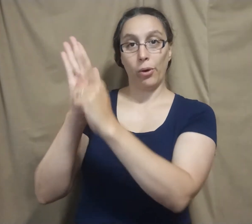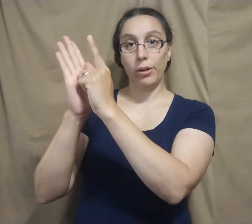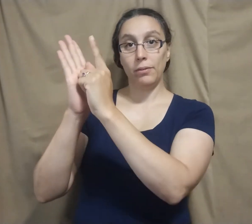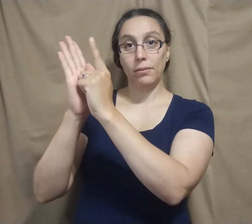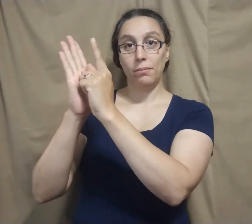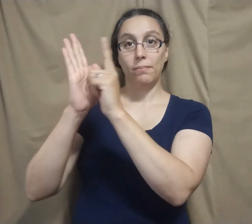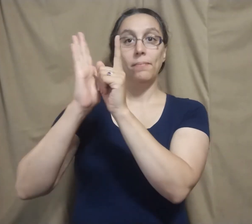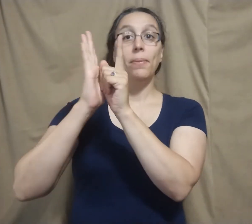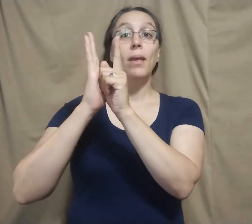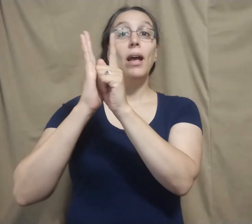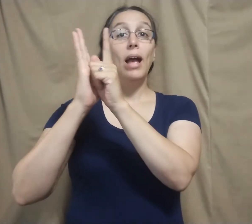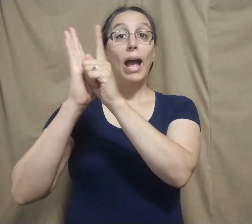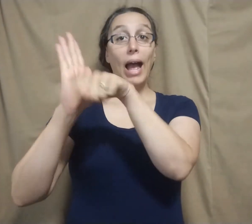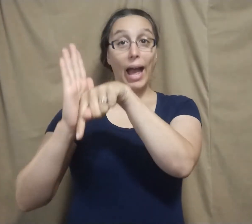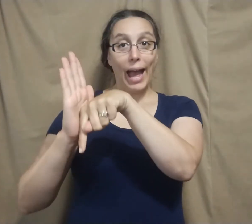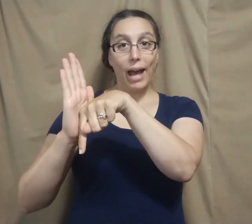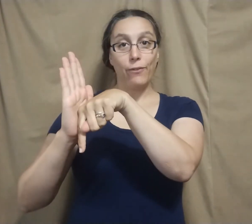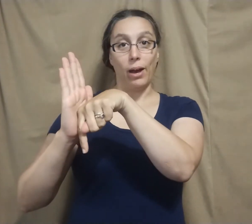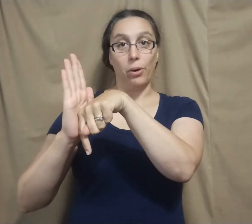hour, half hour,